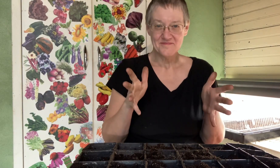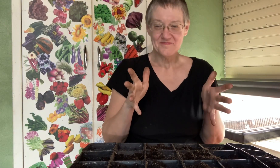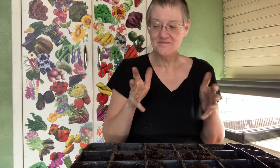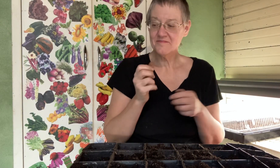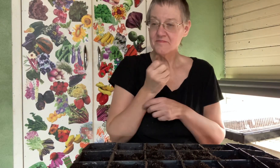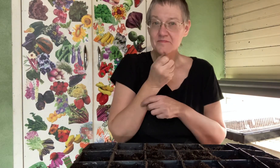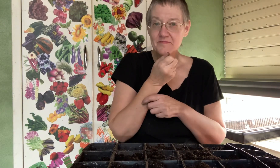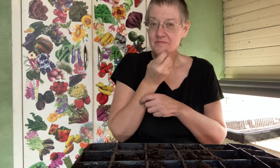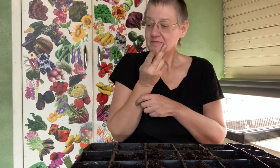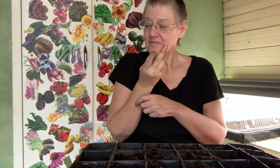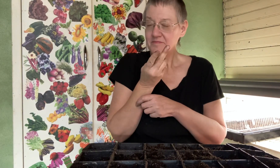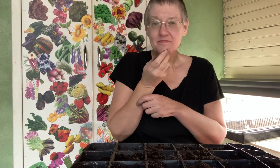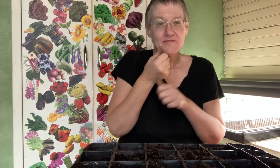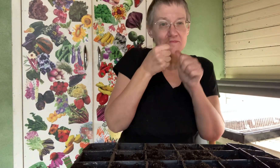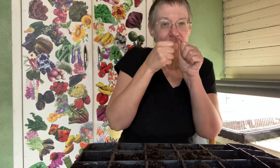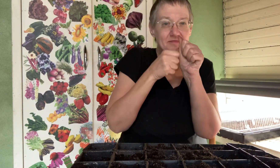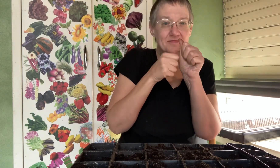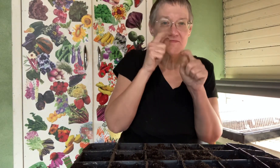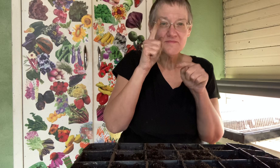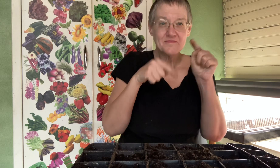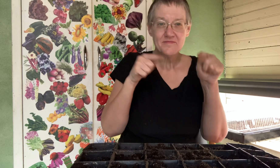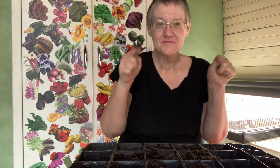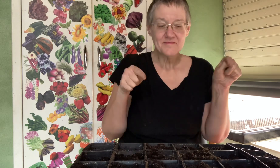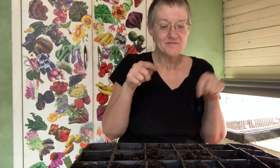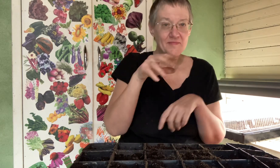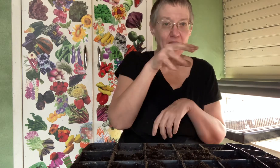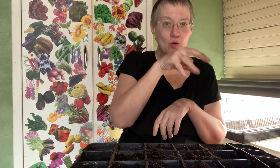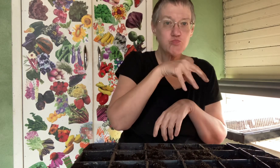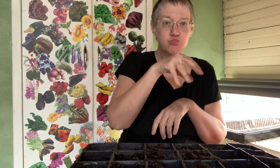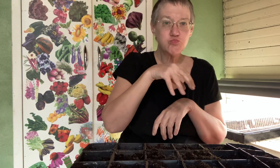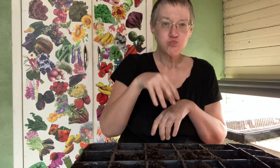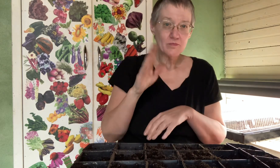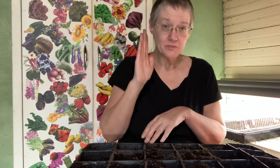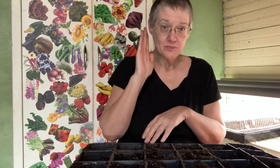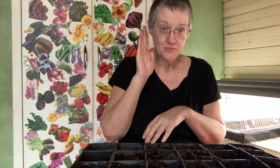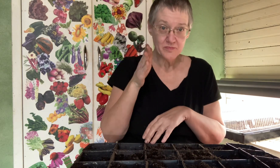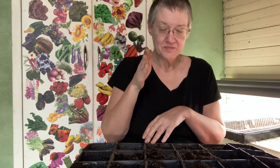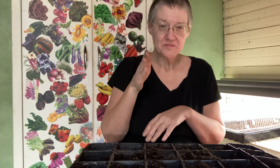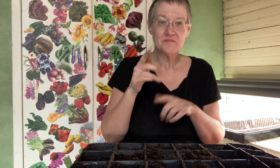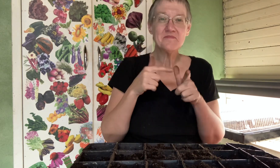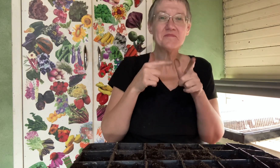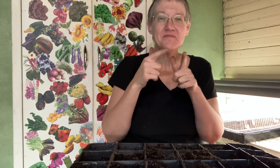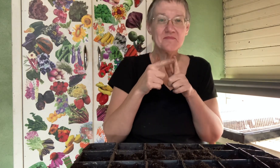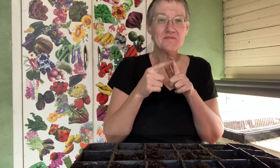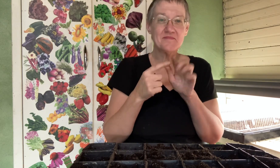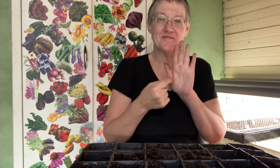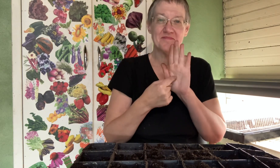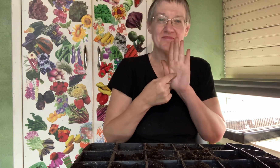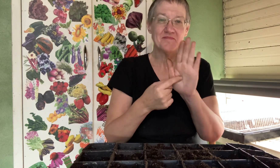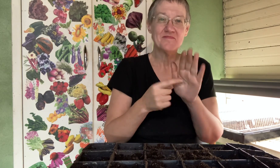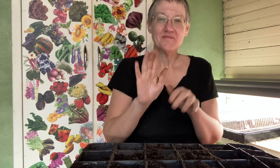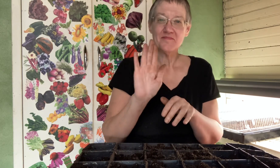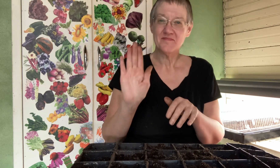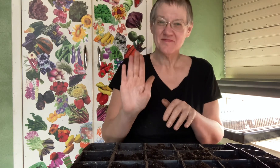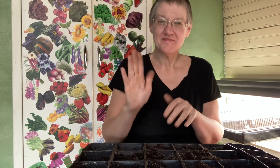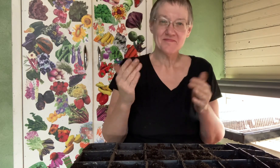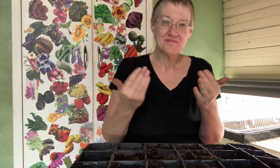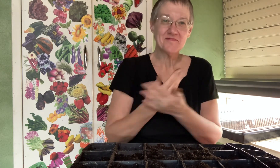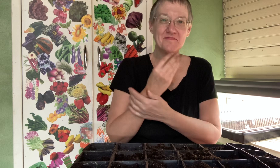Now I've got 1 tray left and several of each variety. So I'm going to get these potted up, then I'm going to show you their